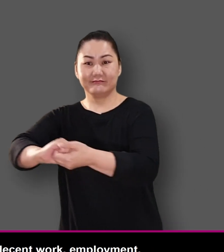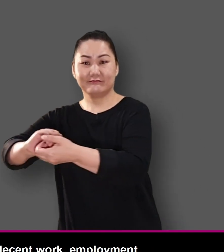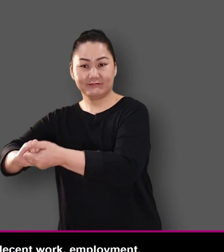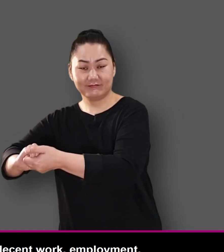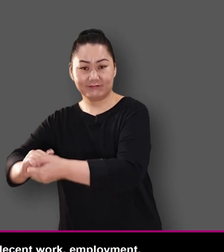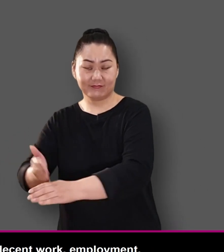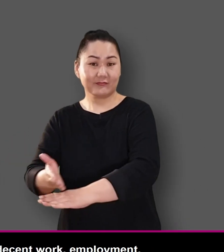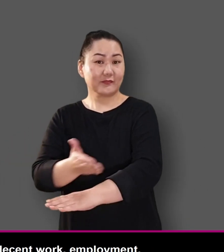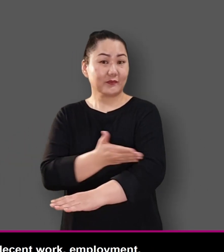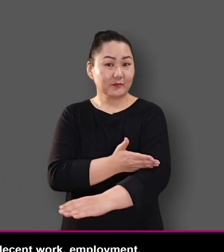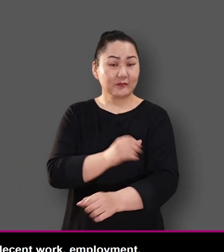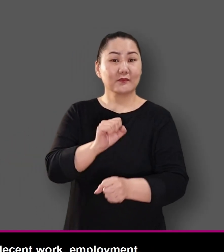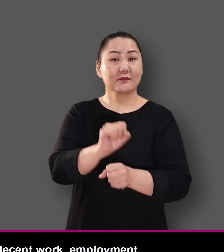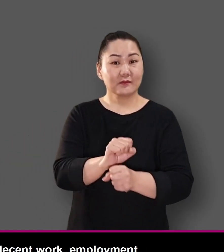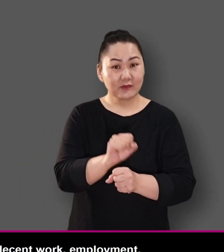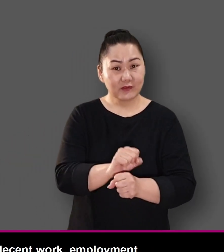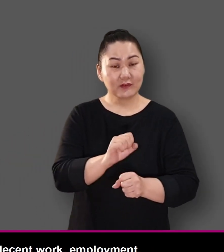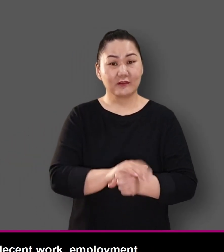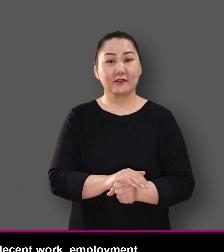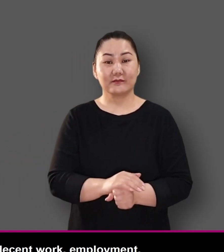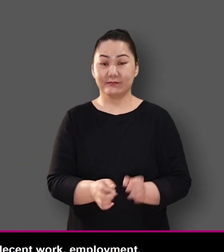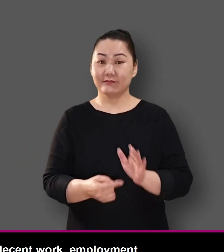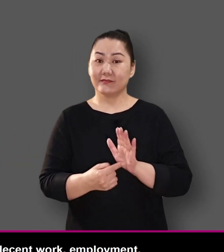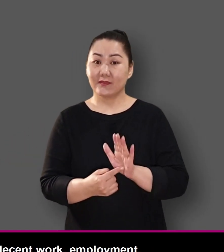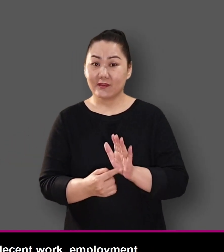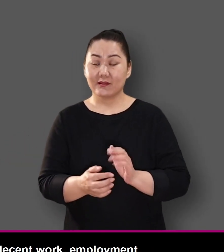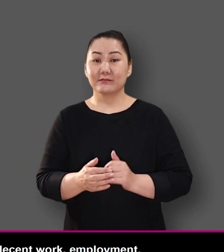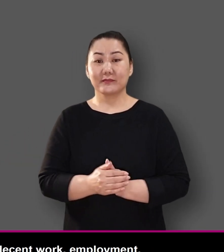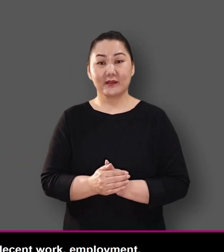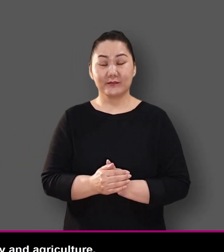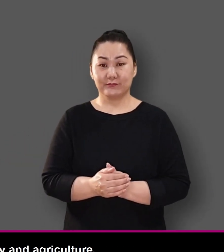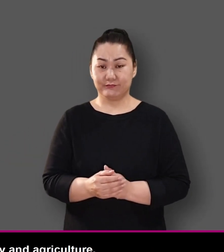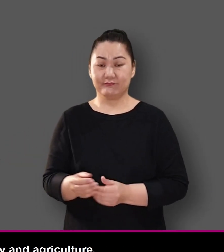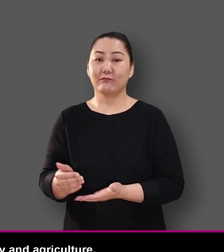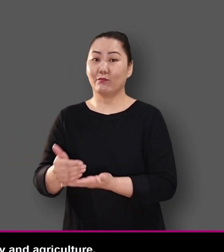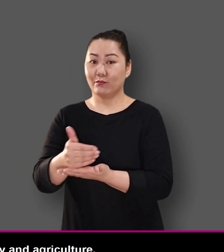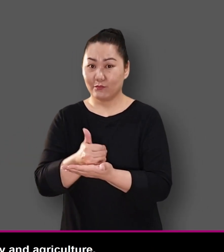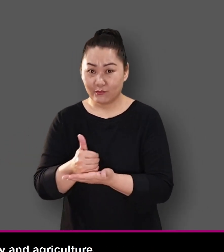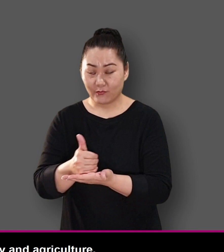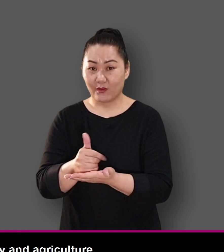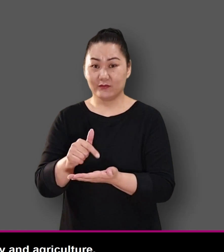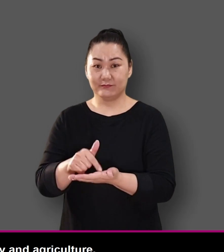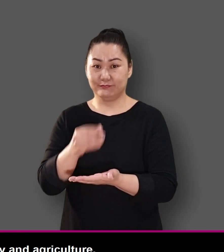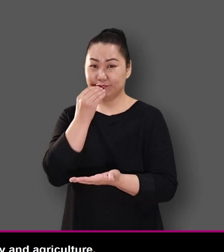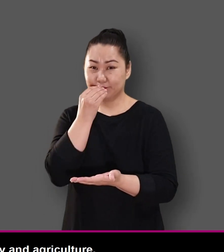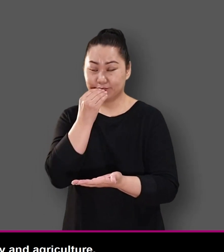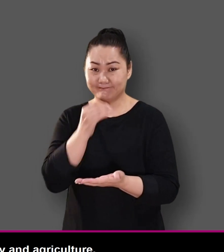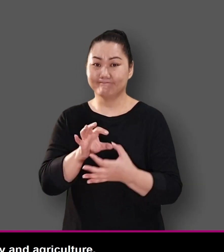in specific areas of decent work, employment, food security, and